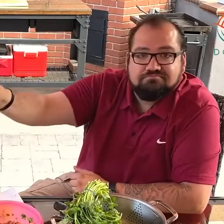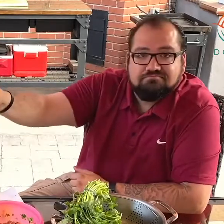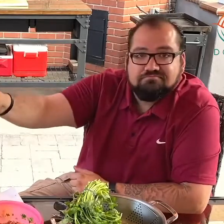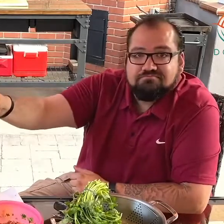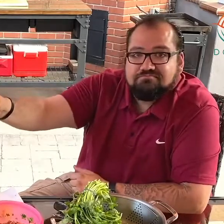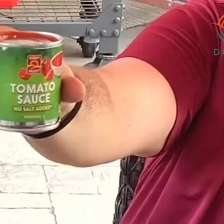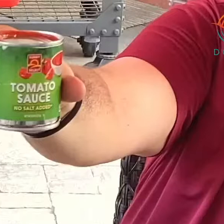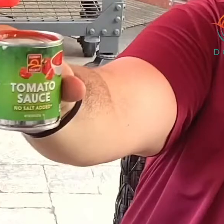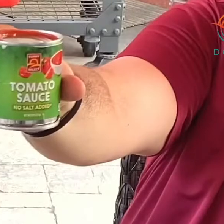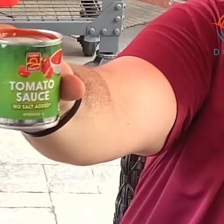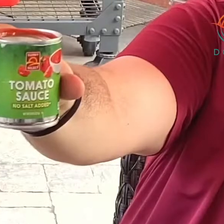like.